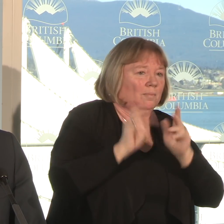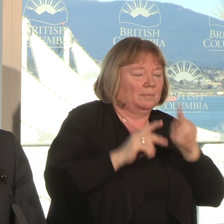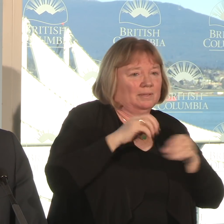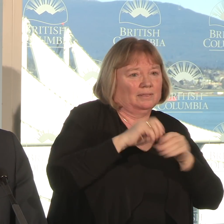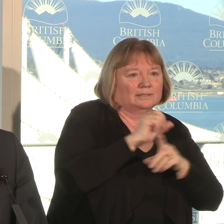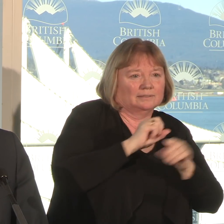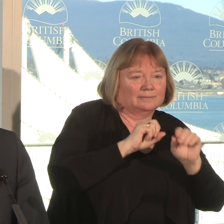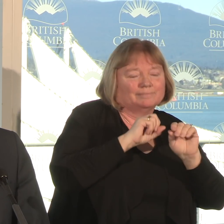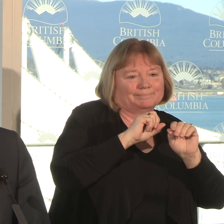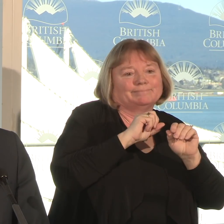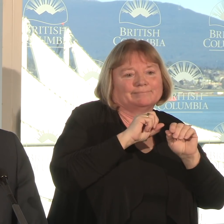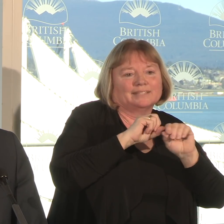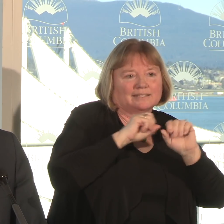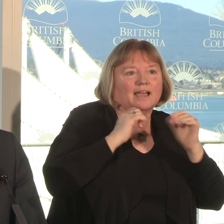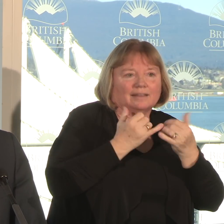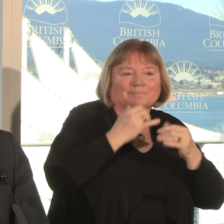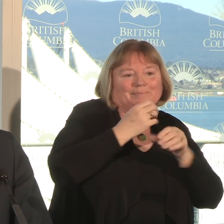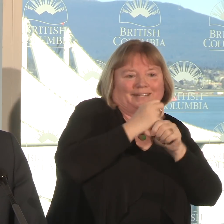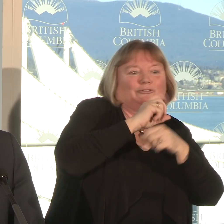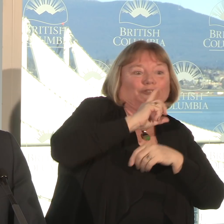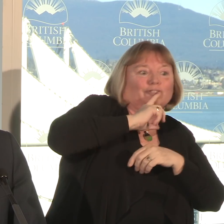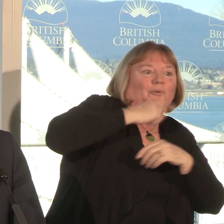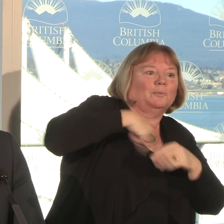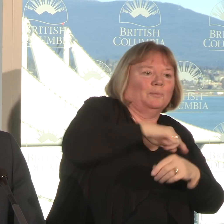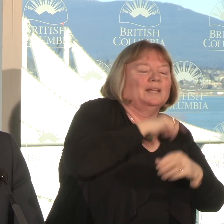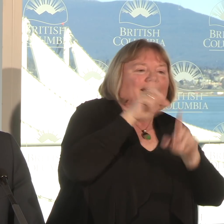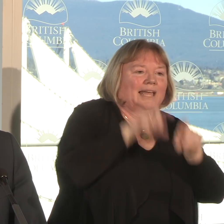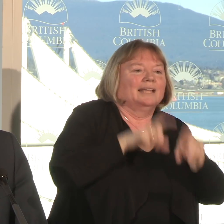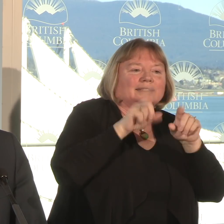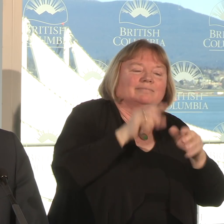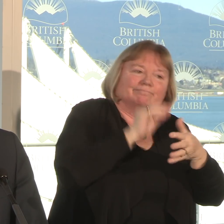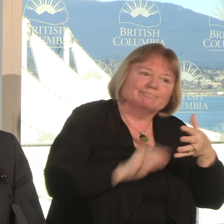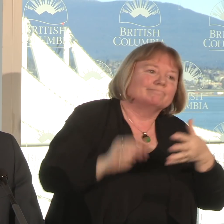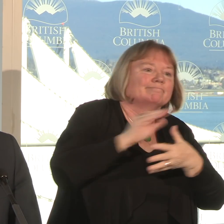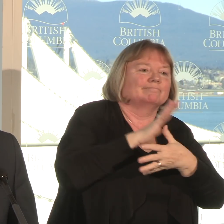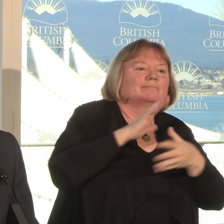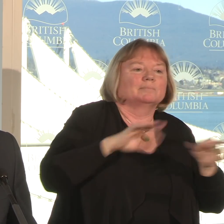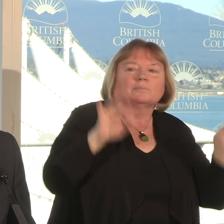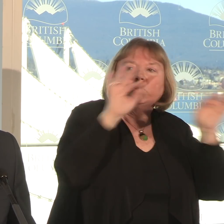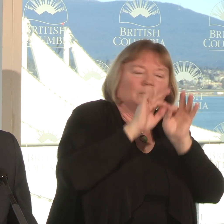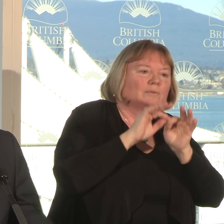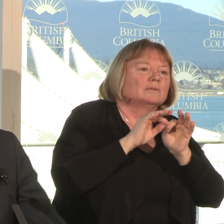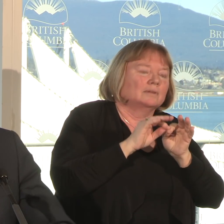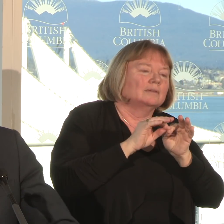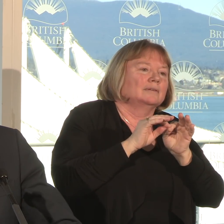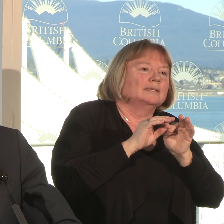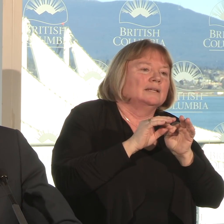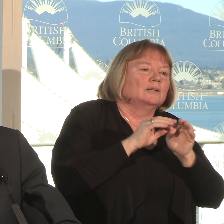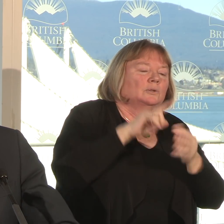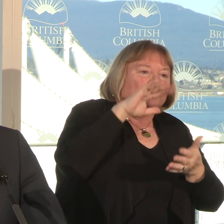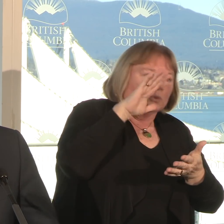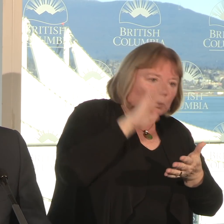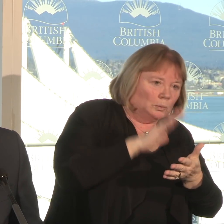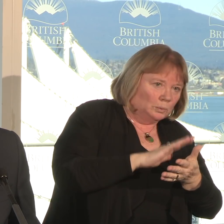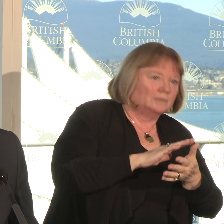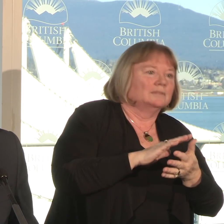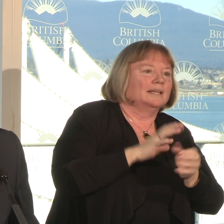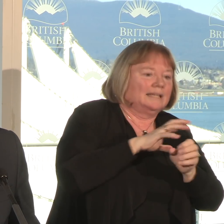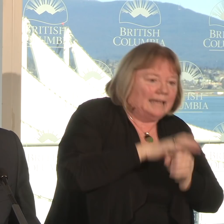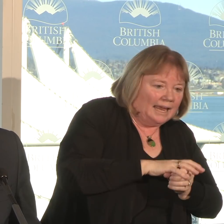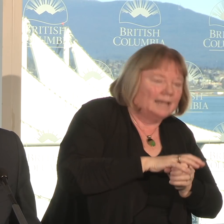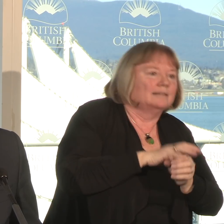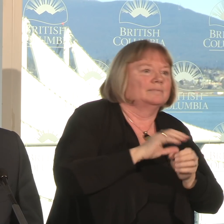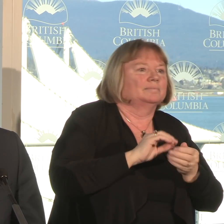the extraordinary efforts towards testing are prioritized to help everybody and to reduce the scope of the outbreak. I